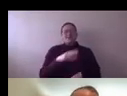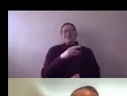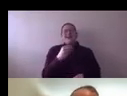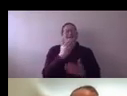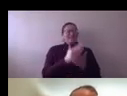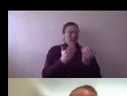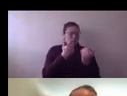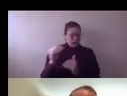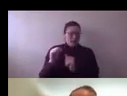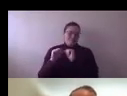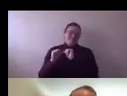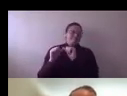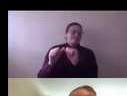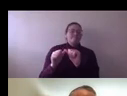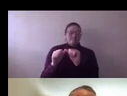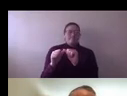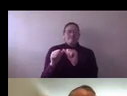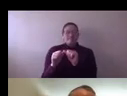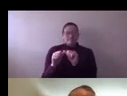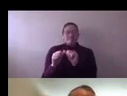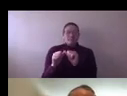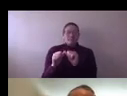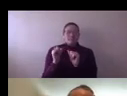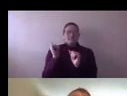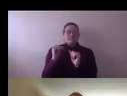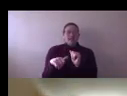have continued, and which